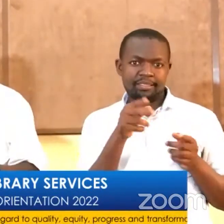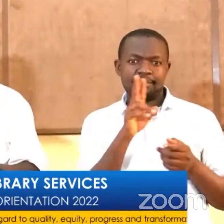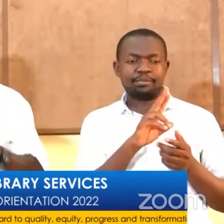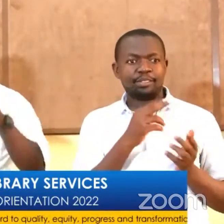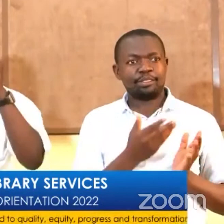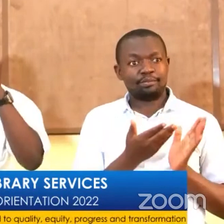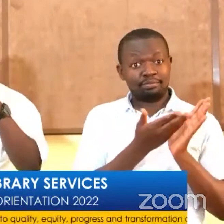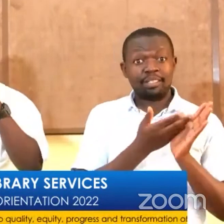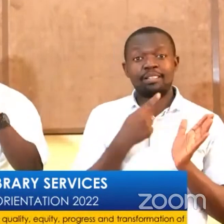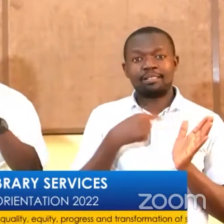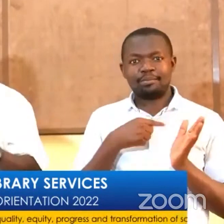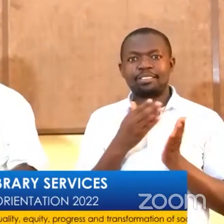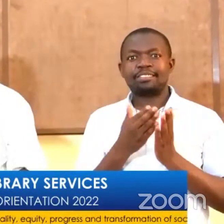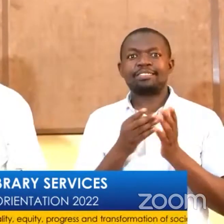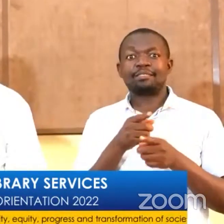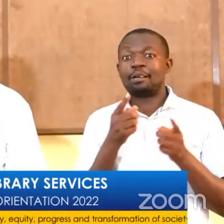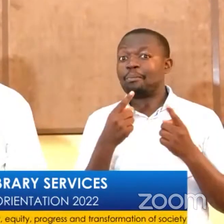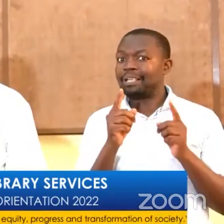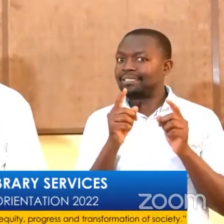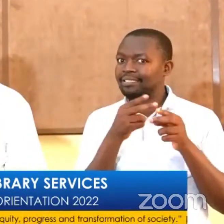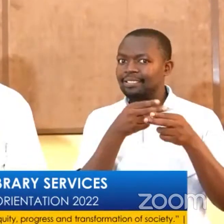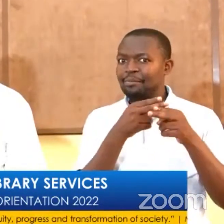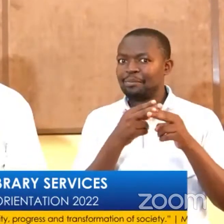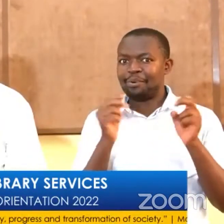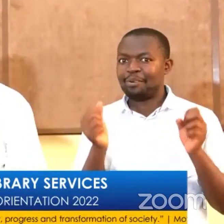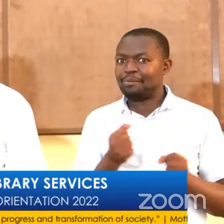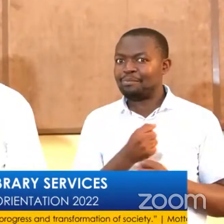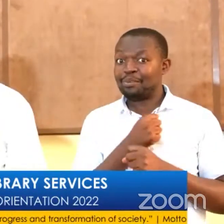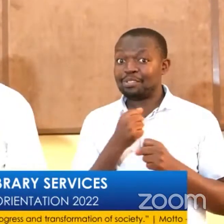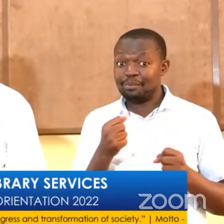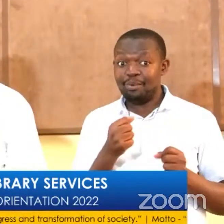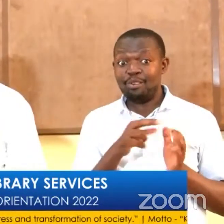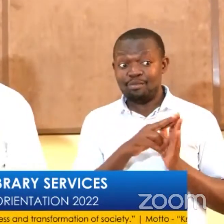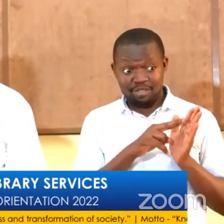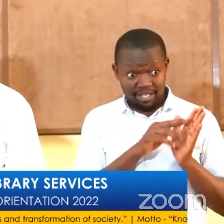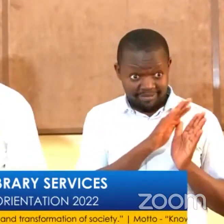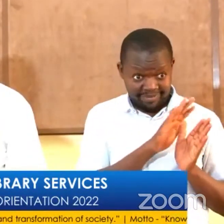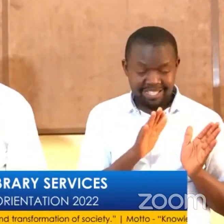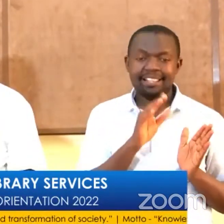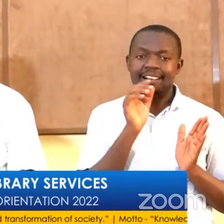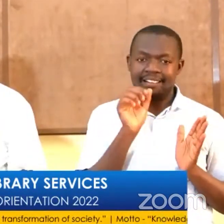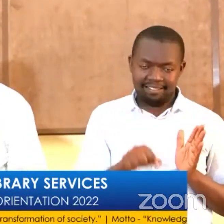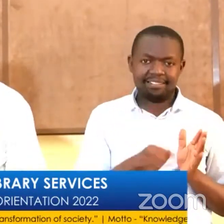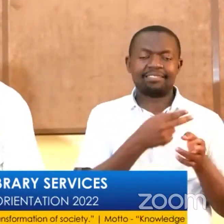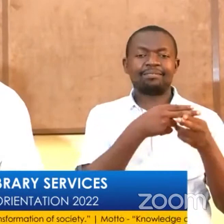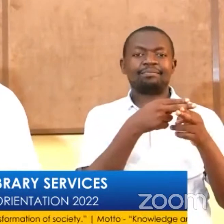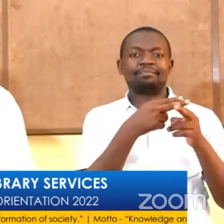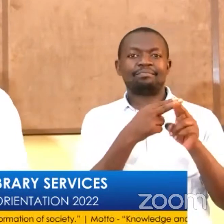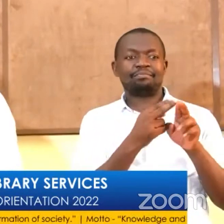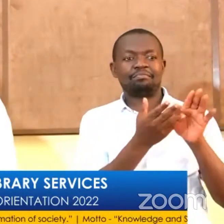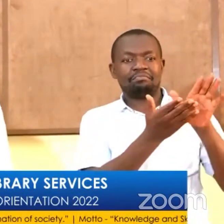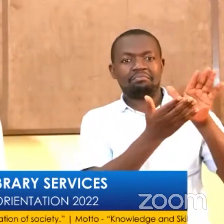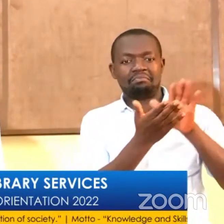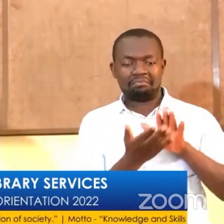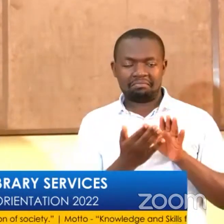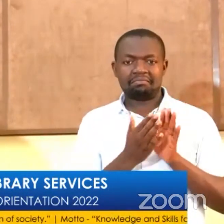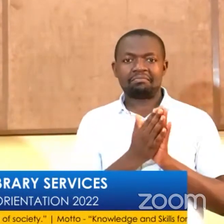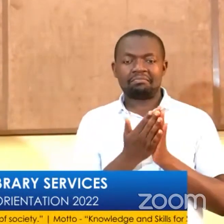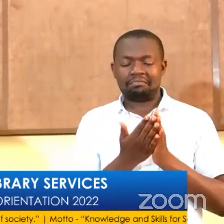you, but you won't be able to borrow until you're registered with the university and the university library.